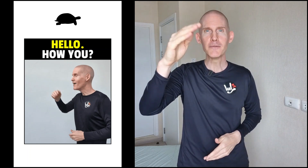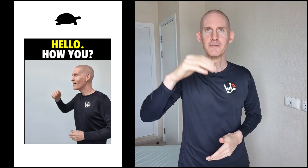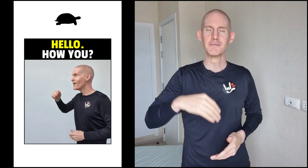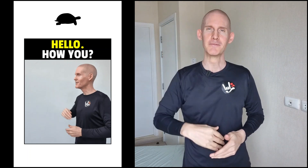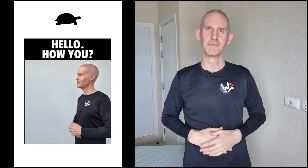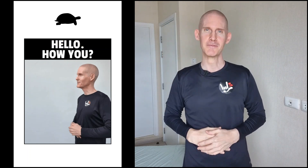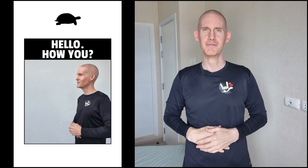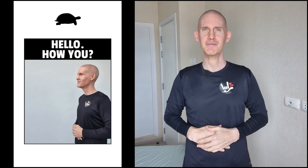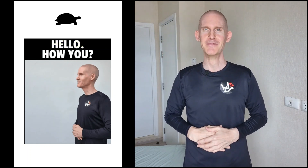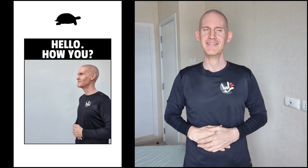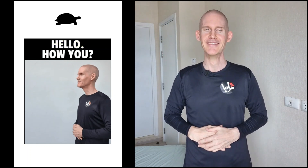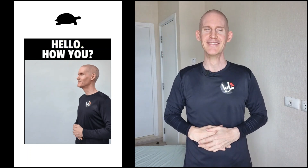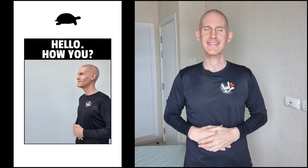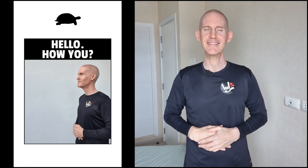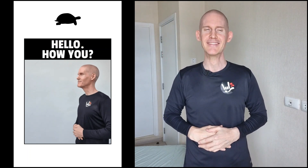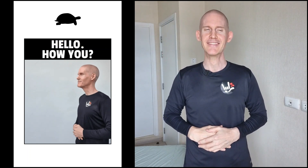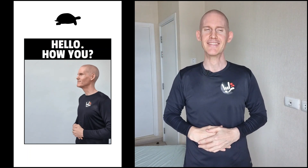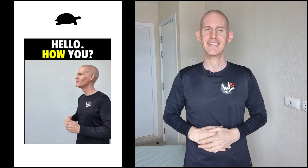Hello.